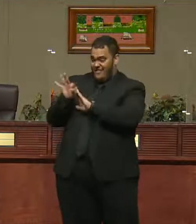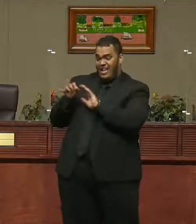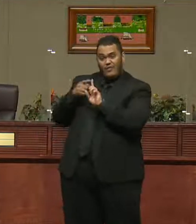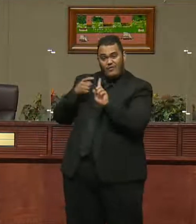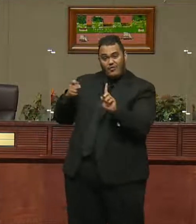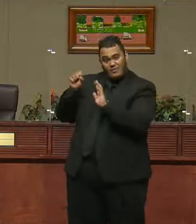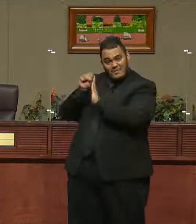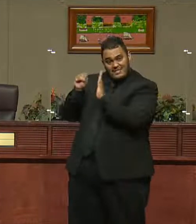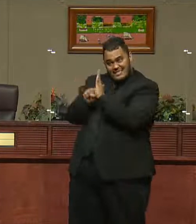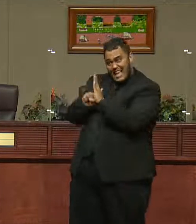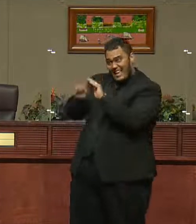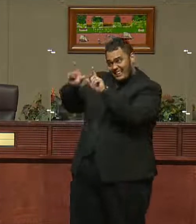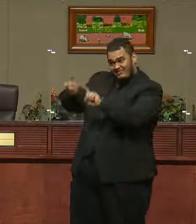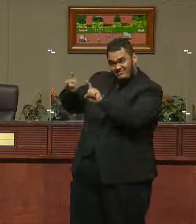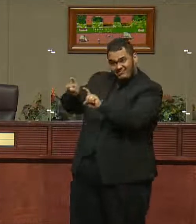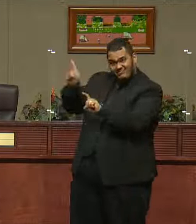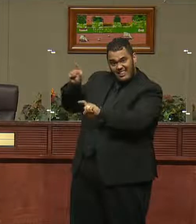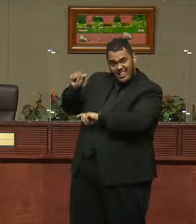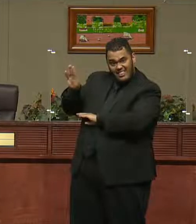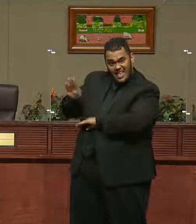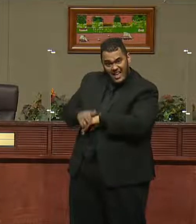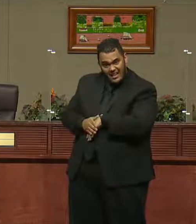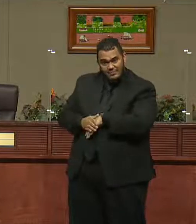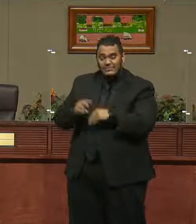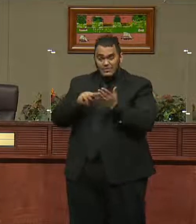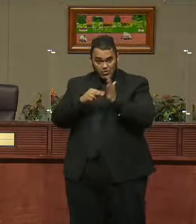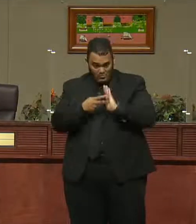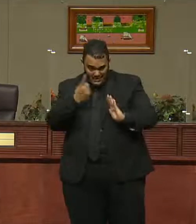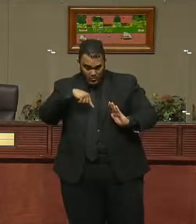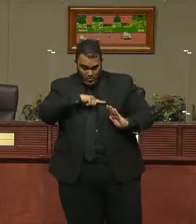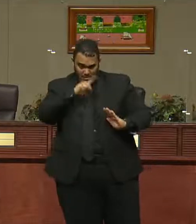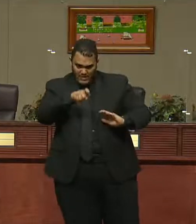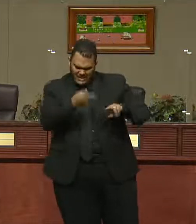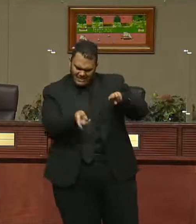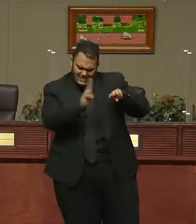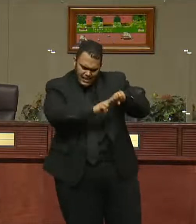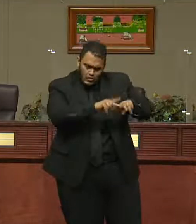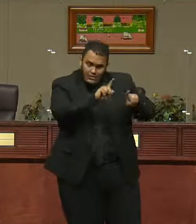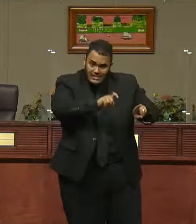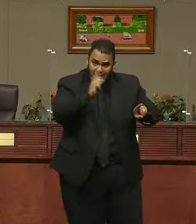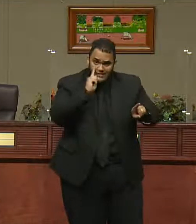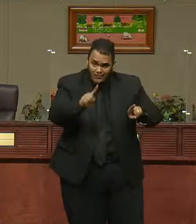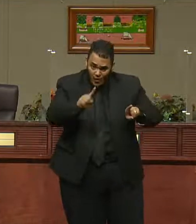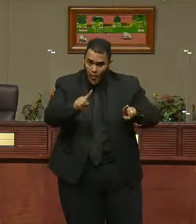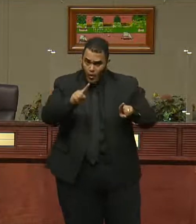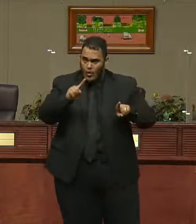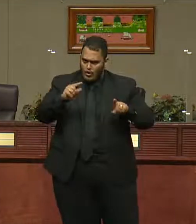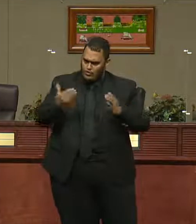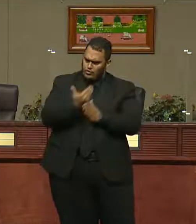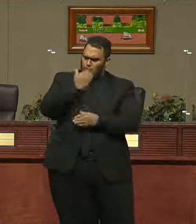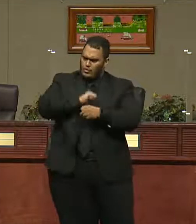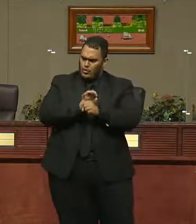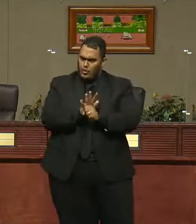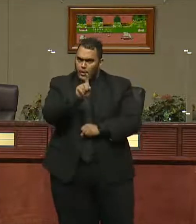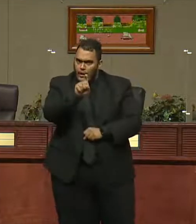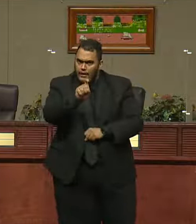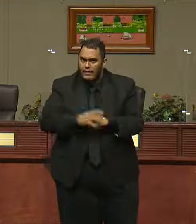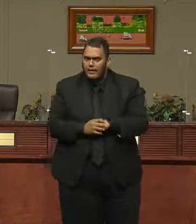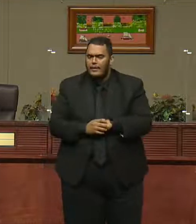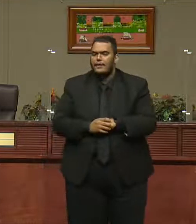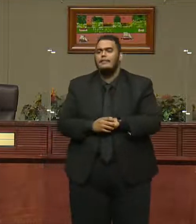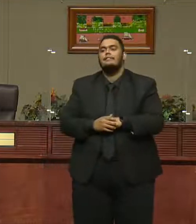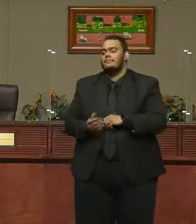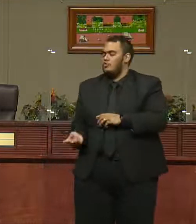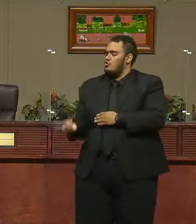of positive COVID tests for the variants? So the 2 cases were identified through the random sampling. And